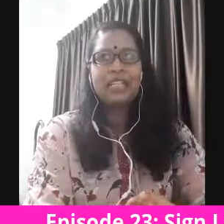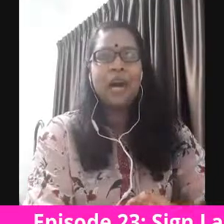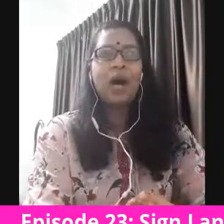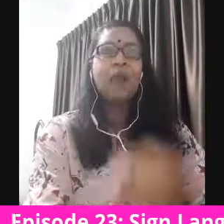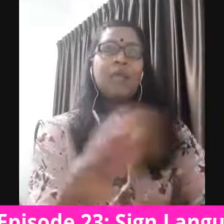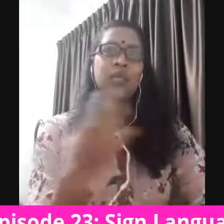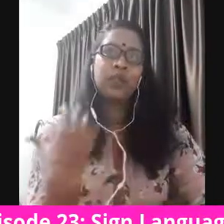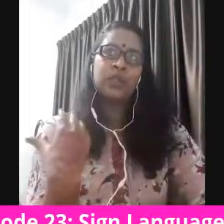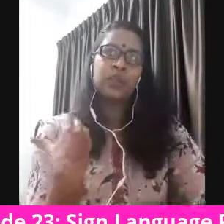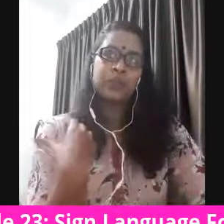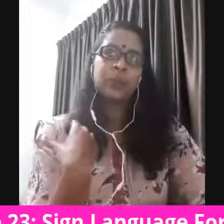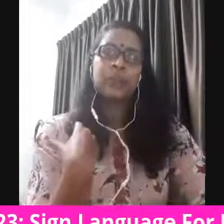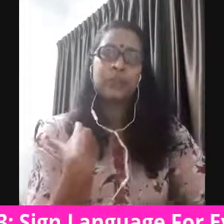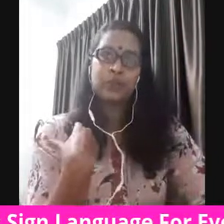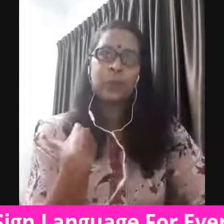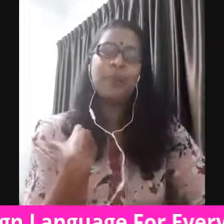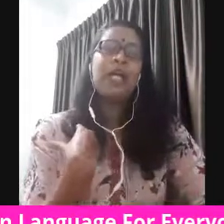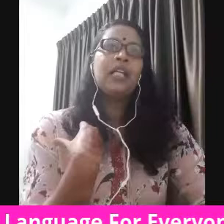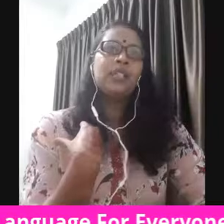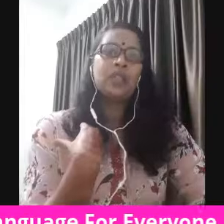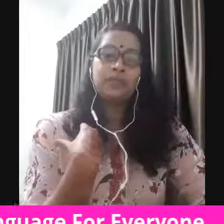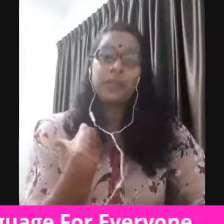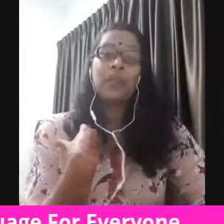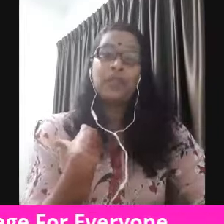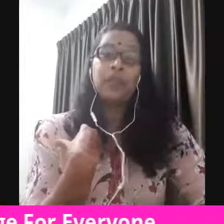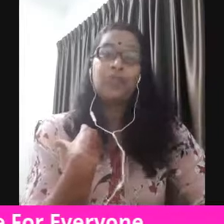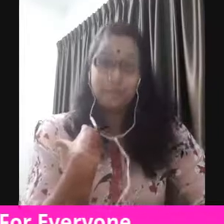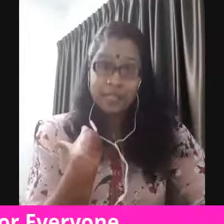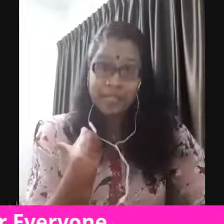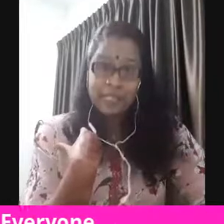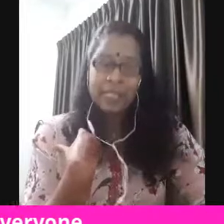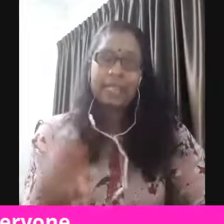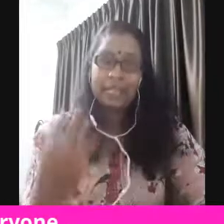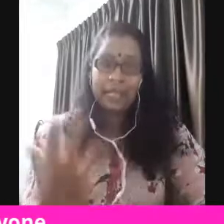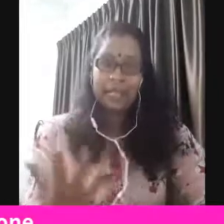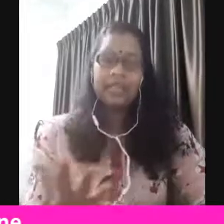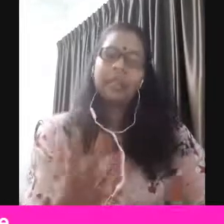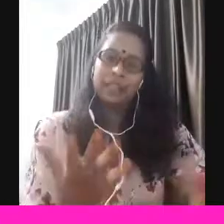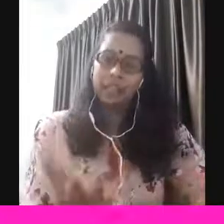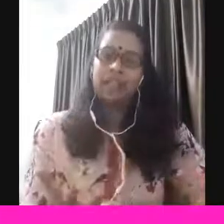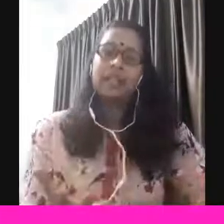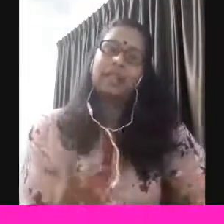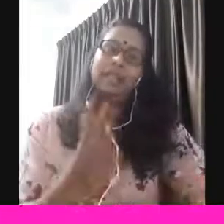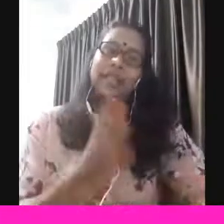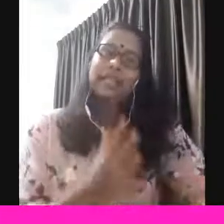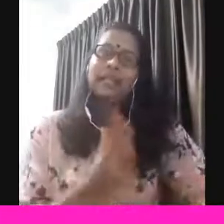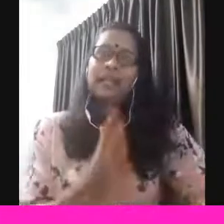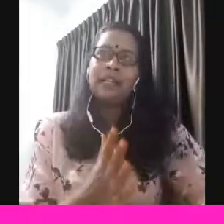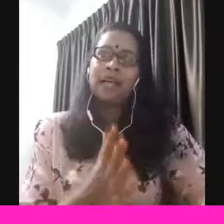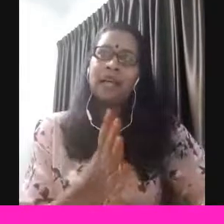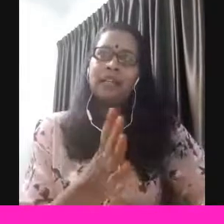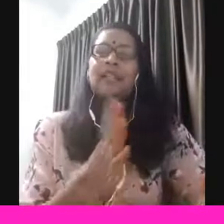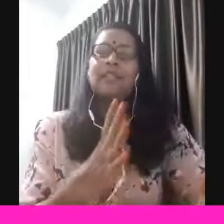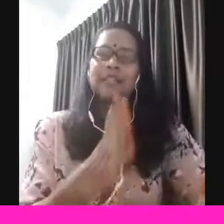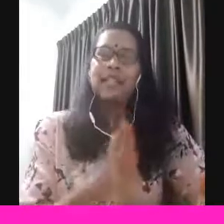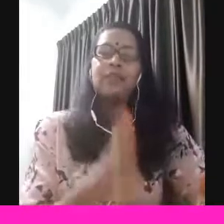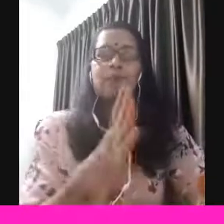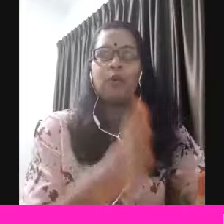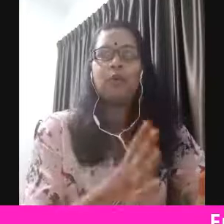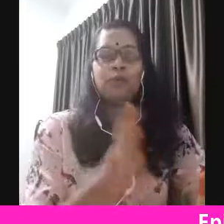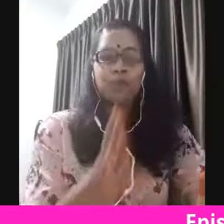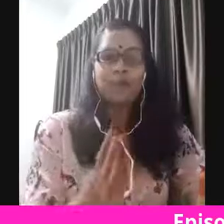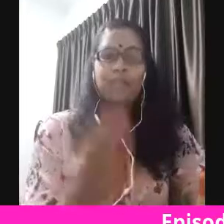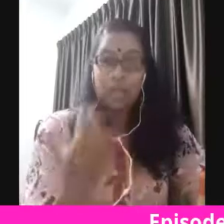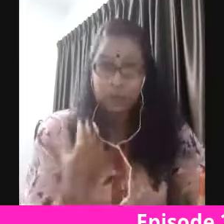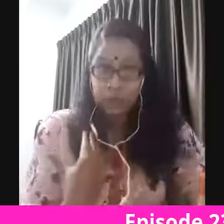that's So now fantastic. our school student also, so if they Uh-huh. want to do Form 6 in Mm-hmm. they can learn they can study